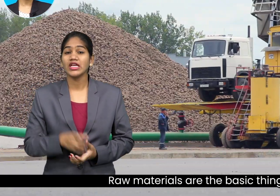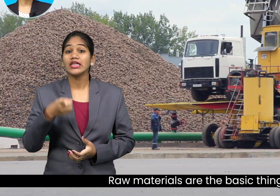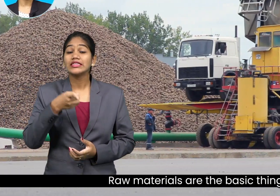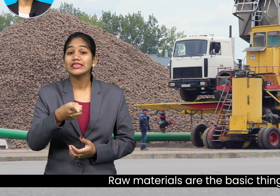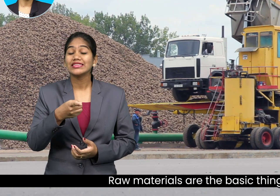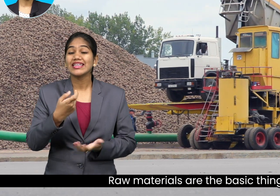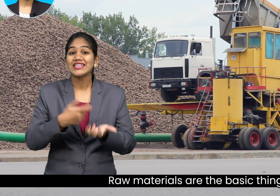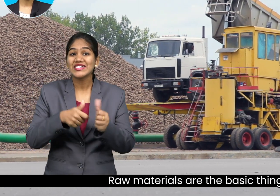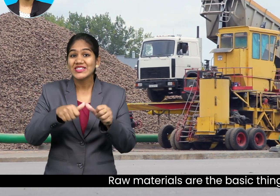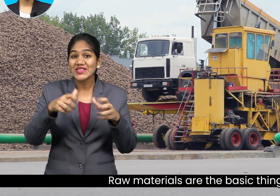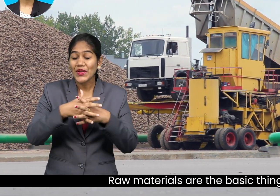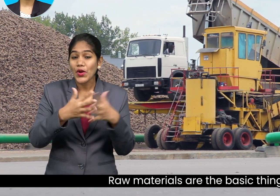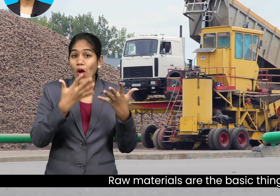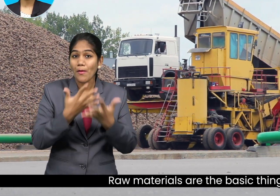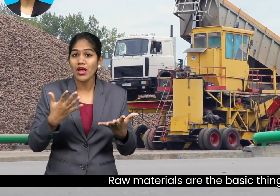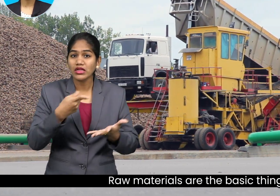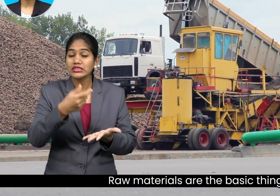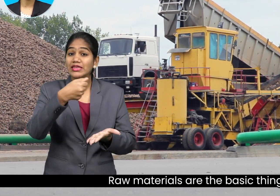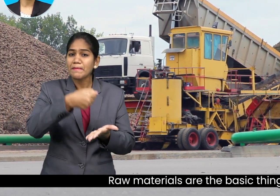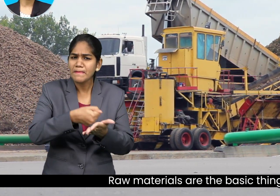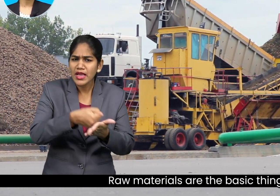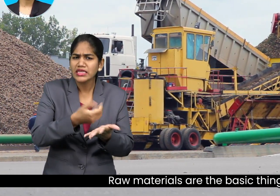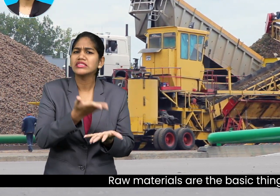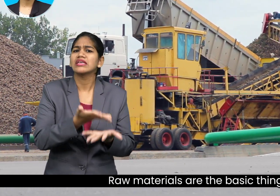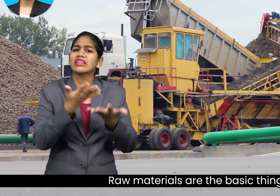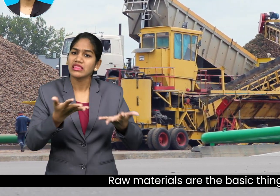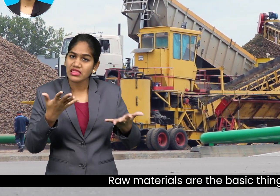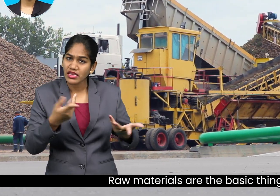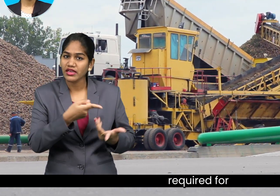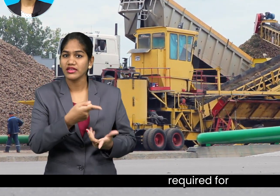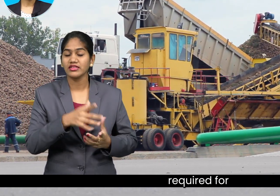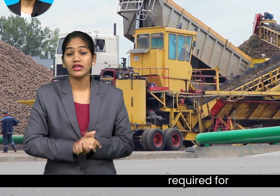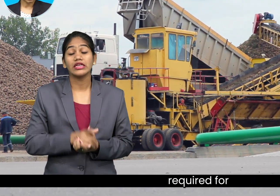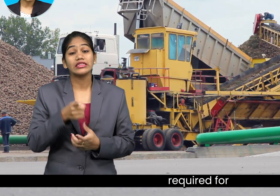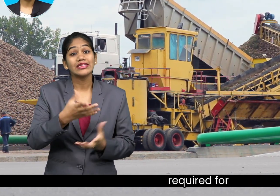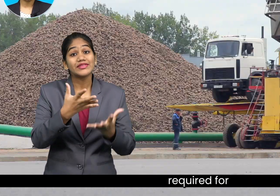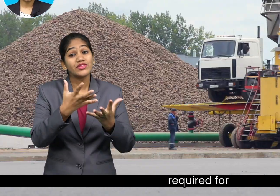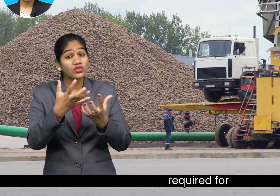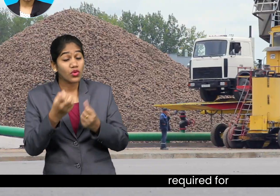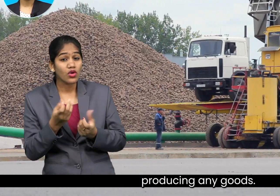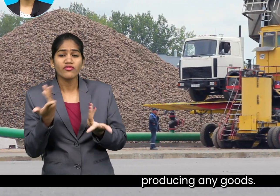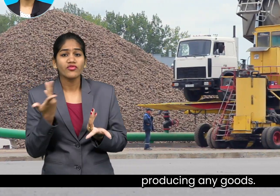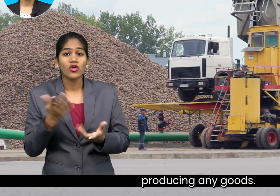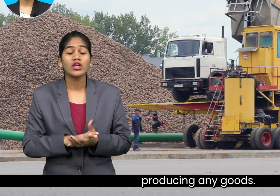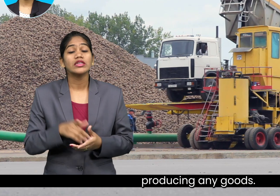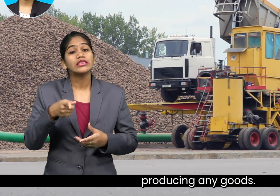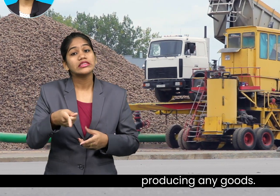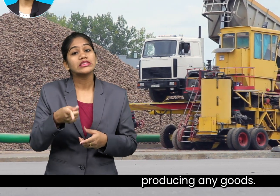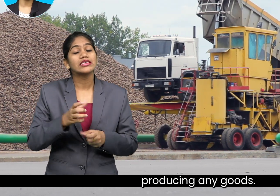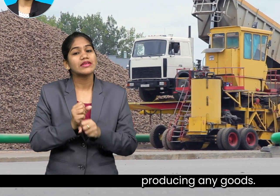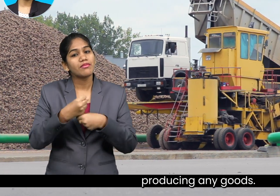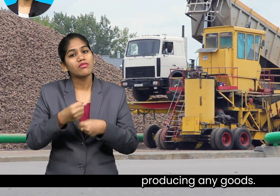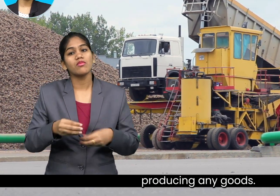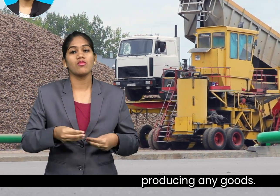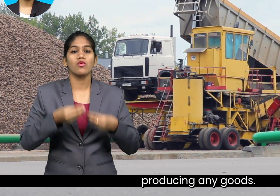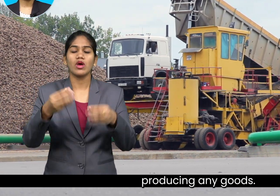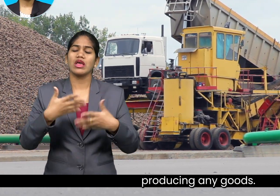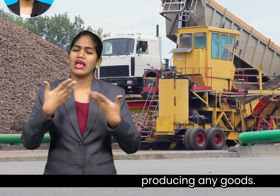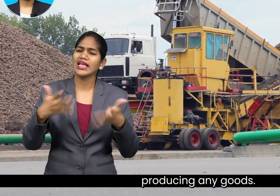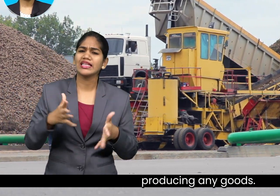Raw materials are the basic things required for producing any